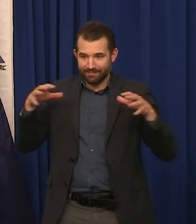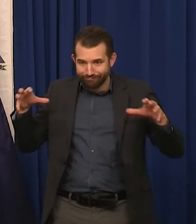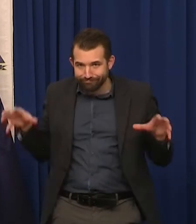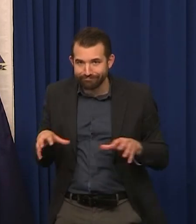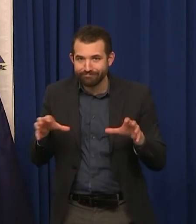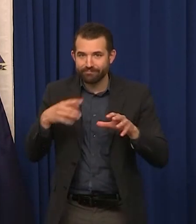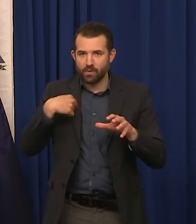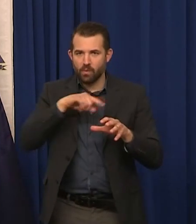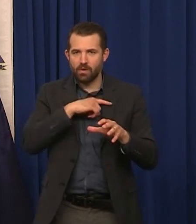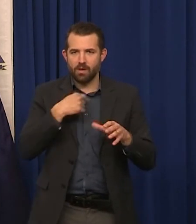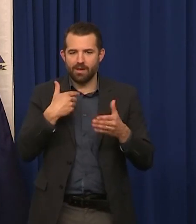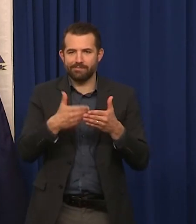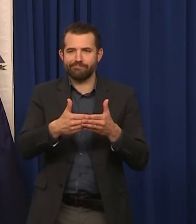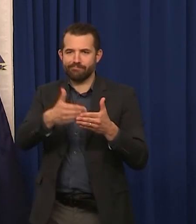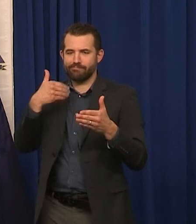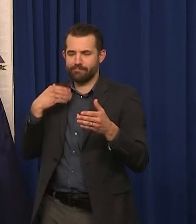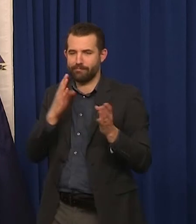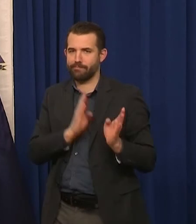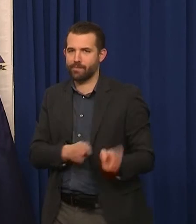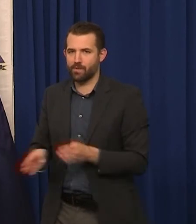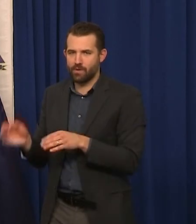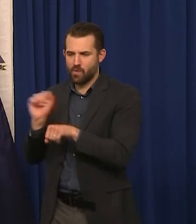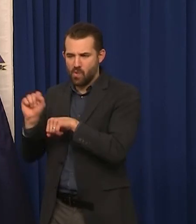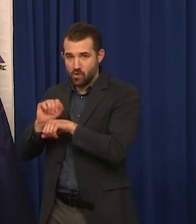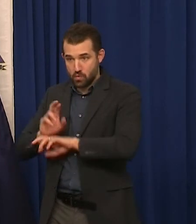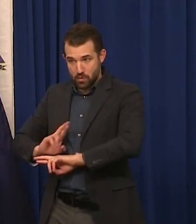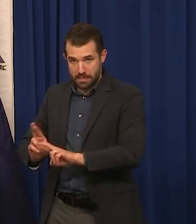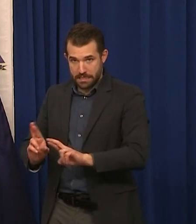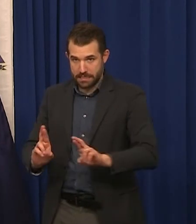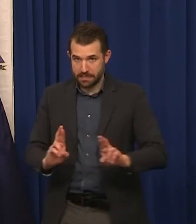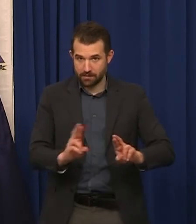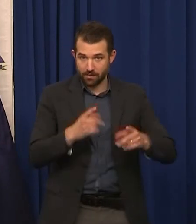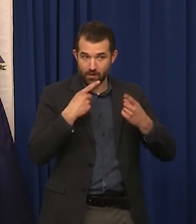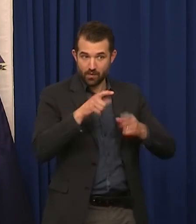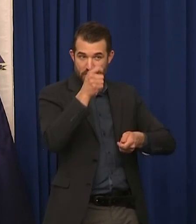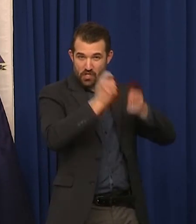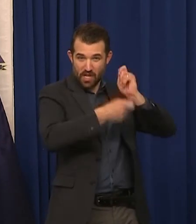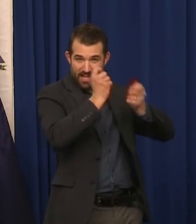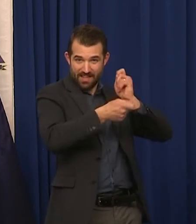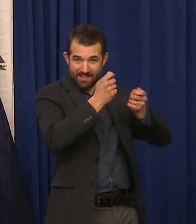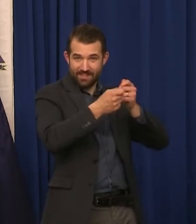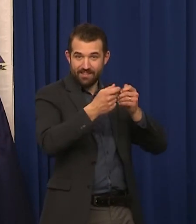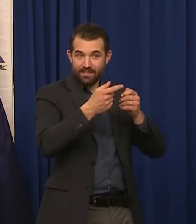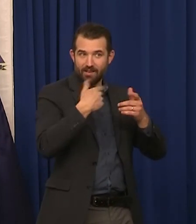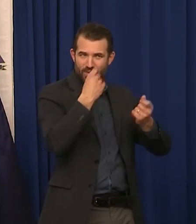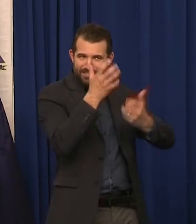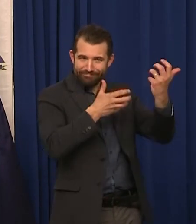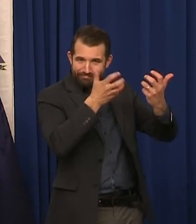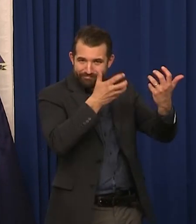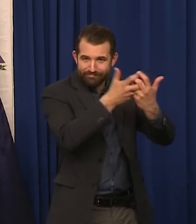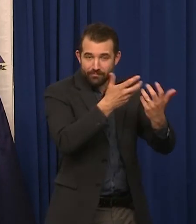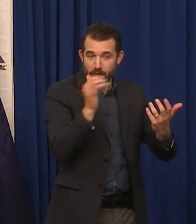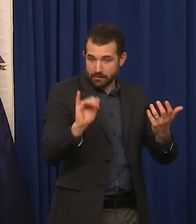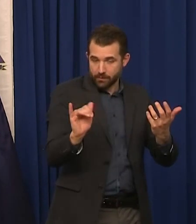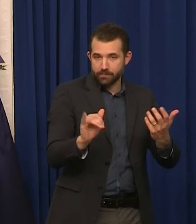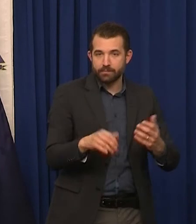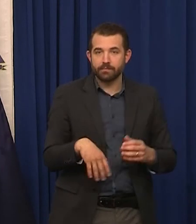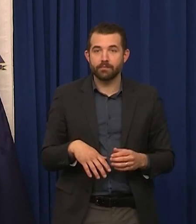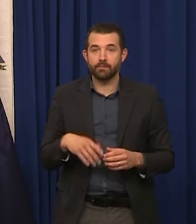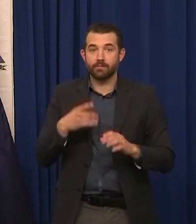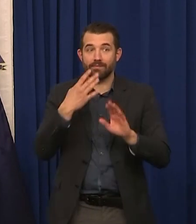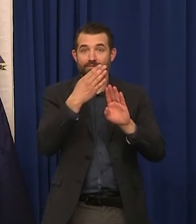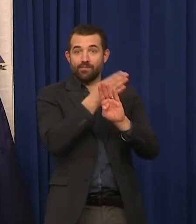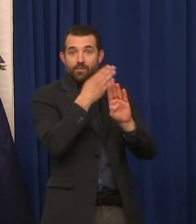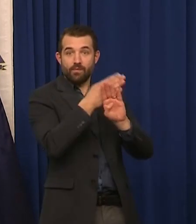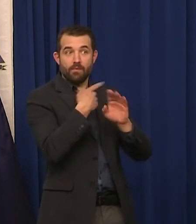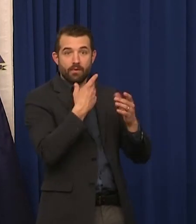time. And as the outbreak changes, our plans will continue to evolve. Before we wrap up today, everyone, again, I'd really just like to take